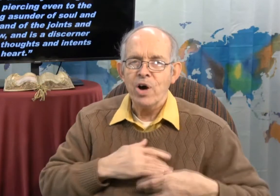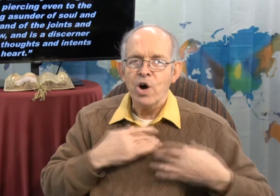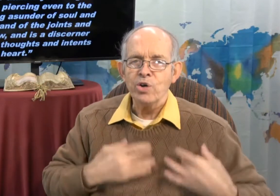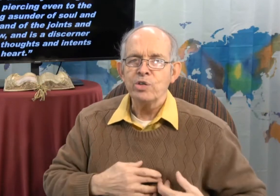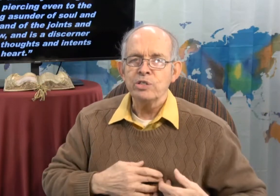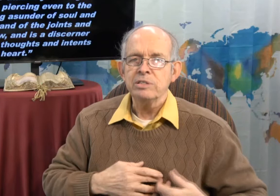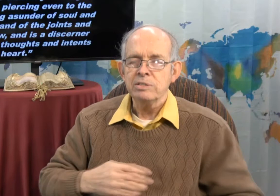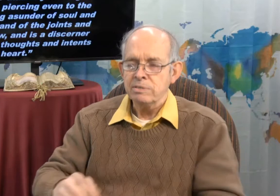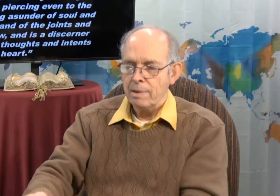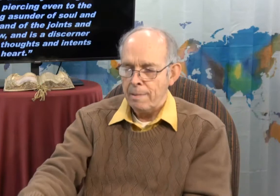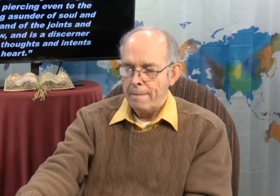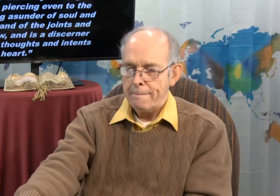heart.